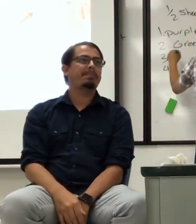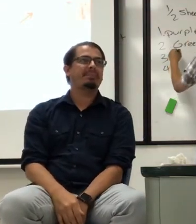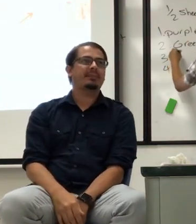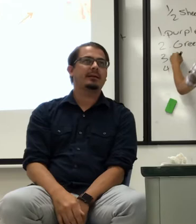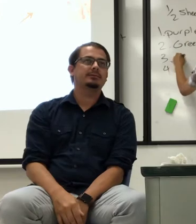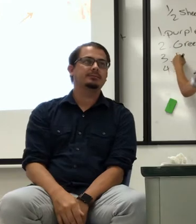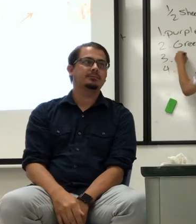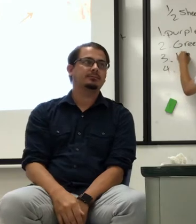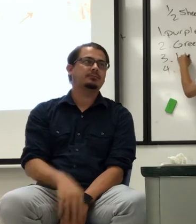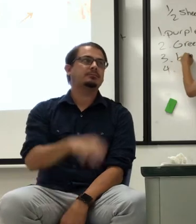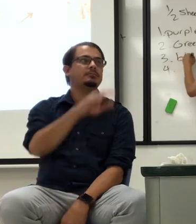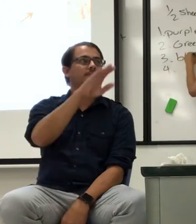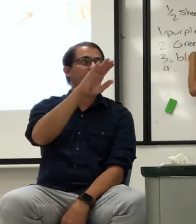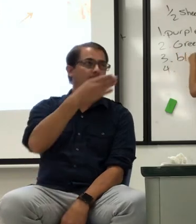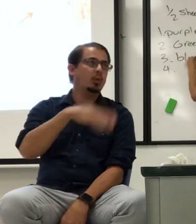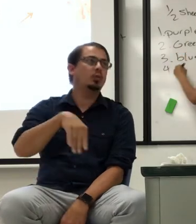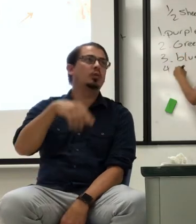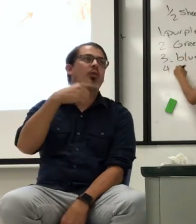blue, red.